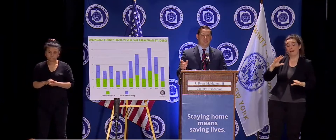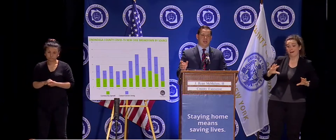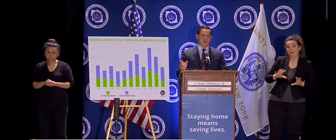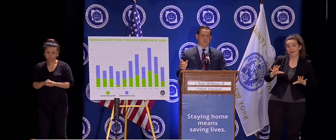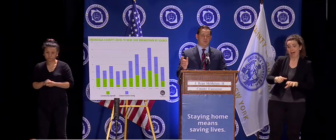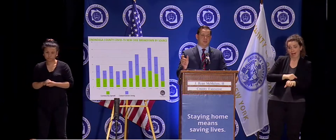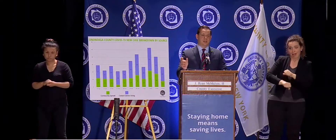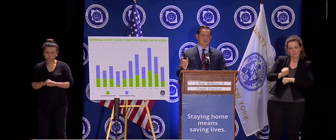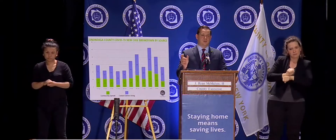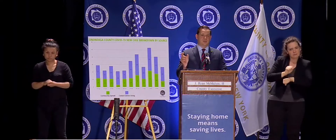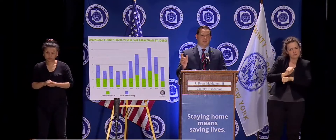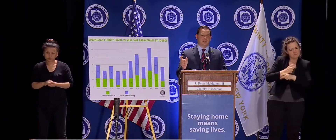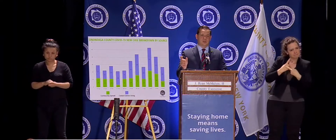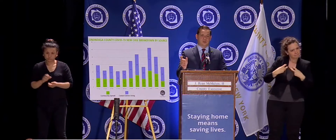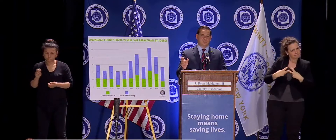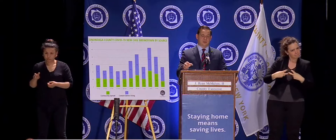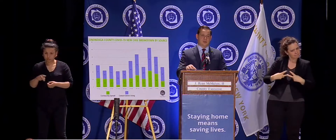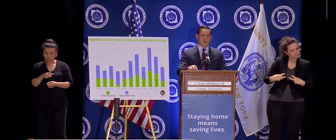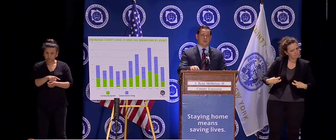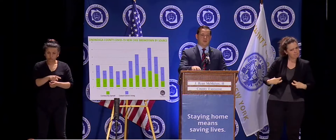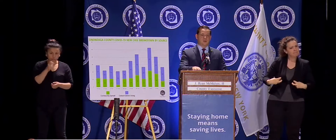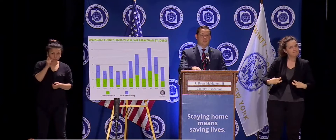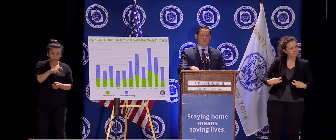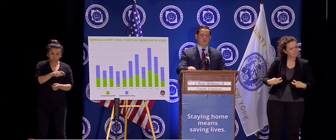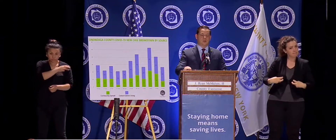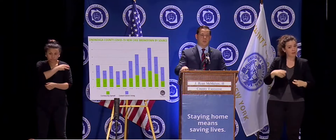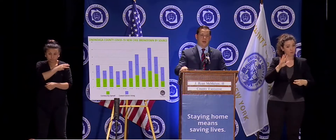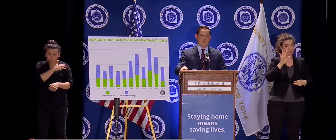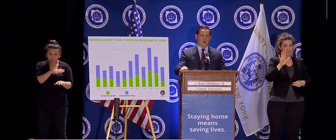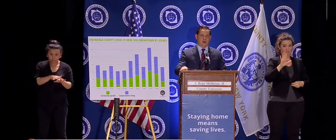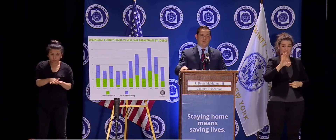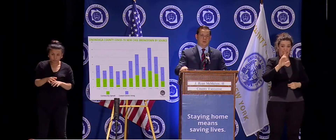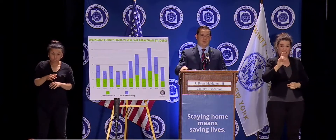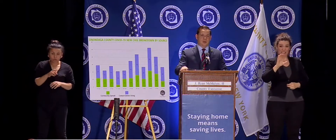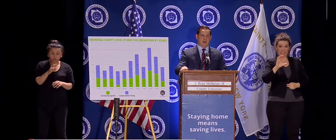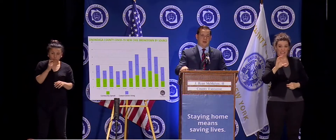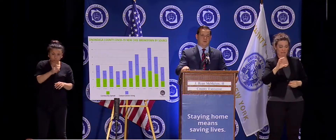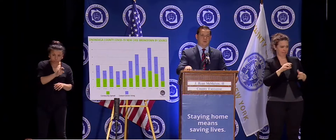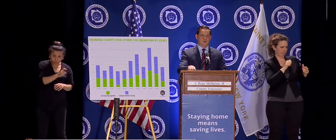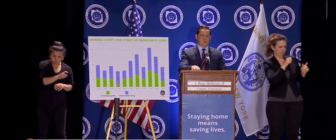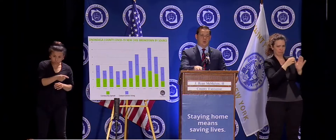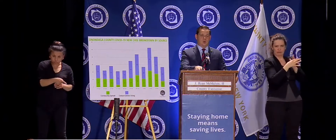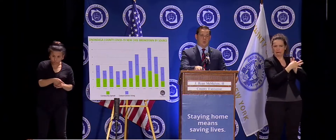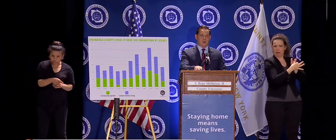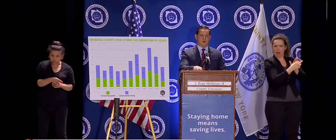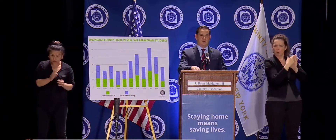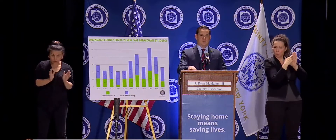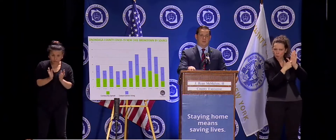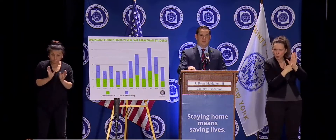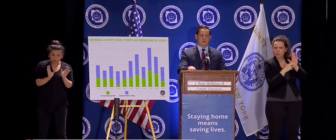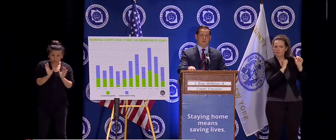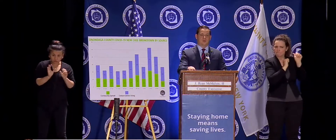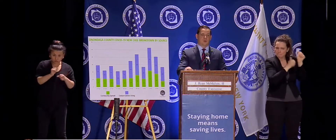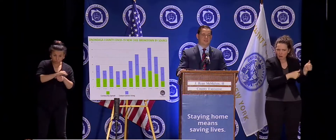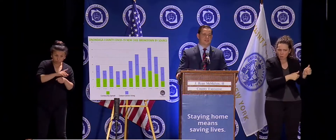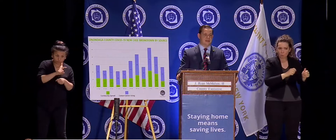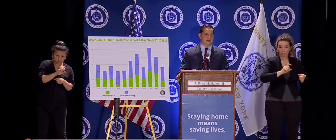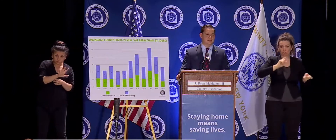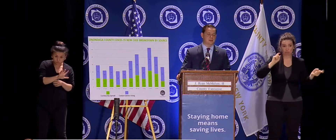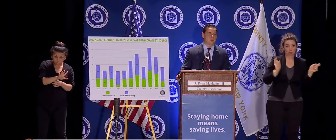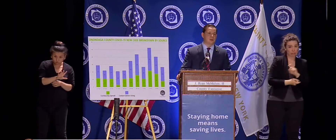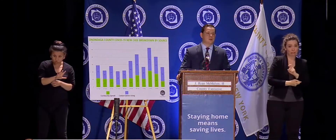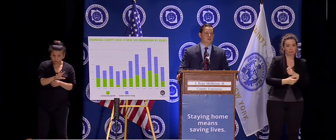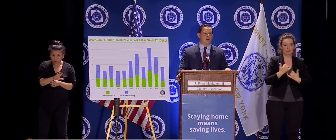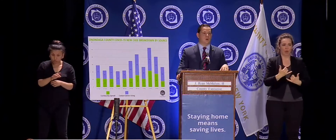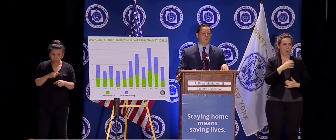has changed related to seniors. So seniors, no matter what, have to show recovery for a period of 14